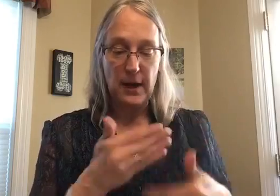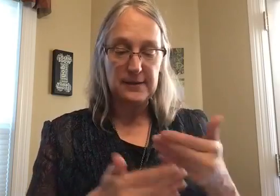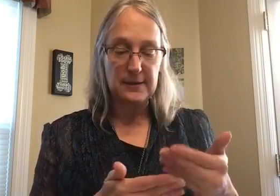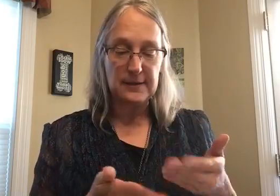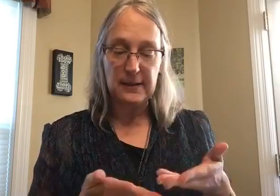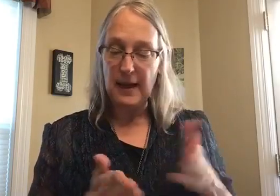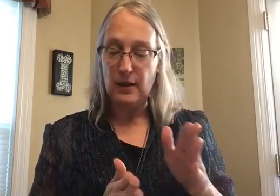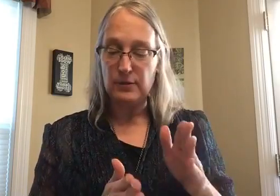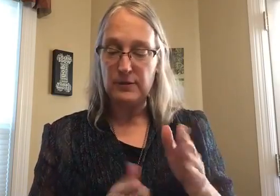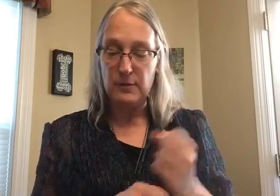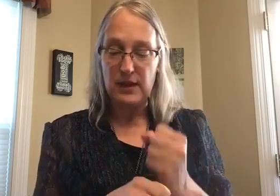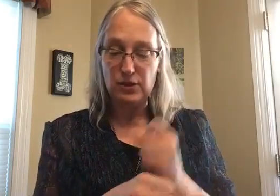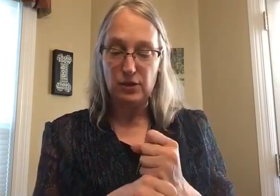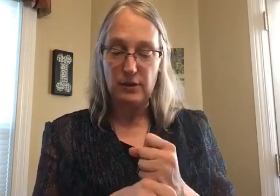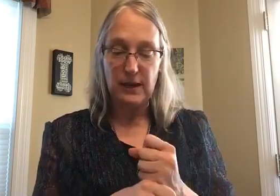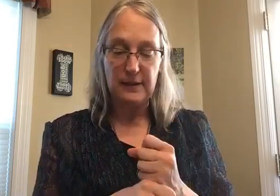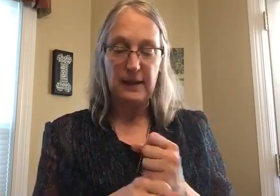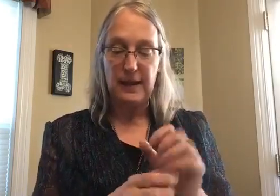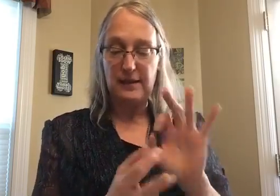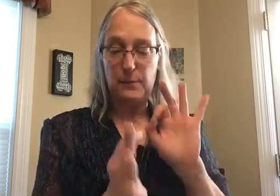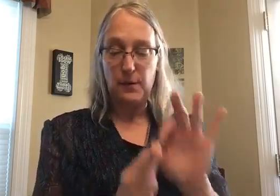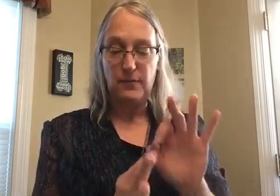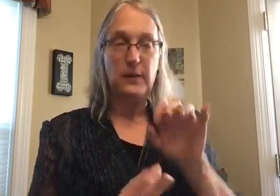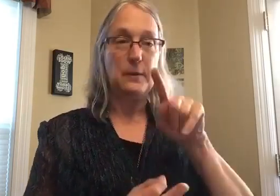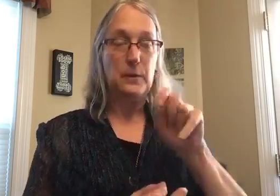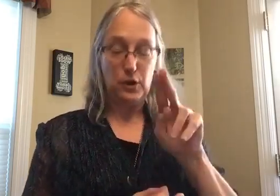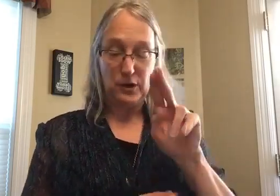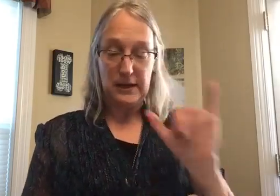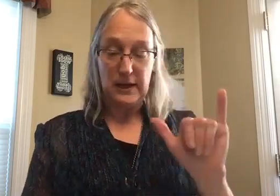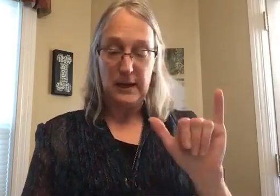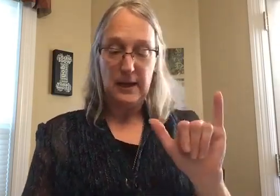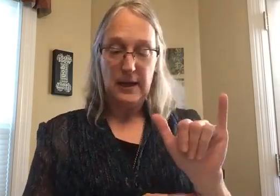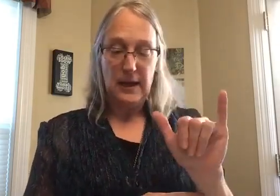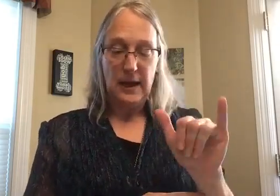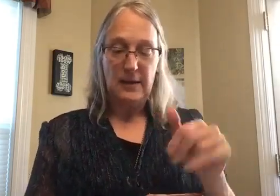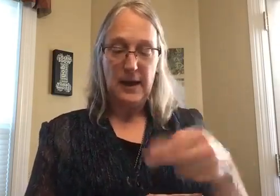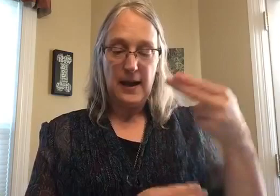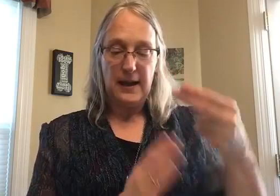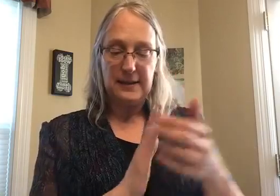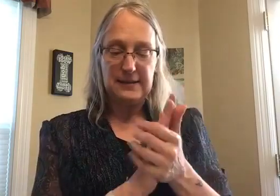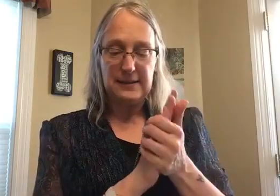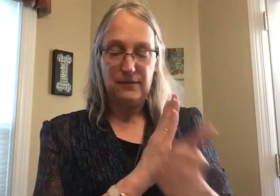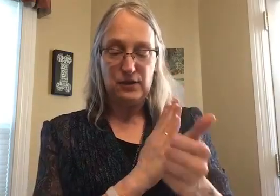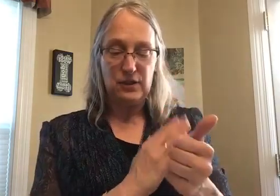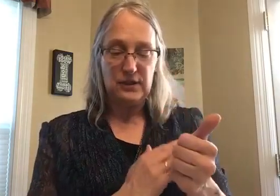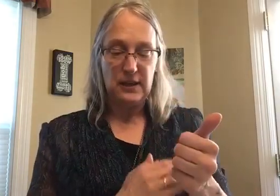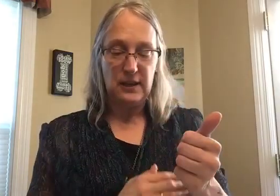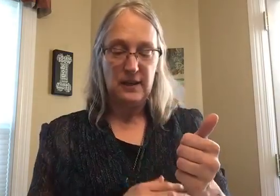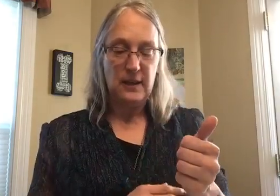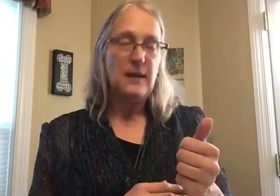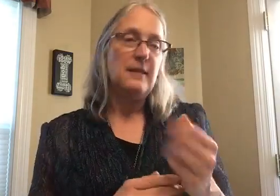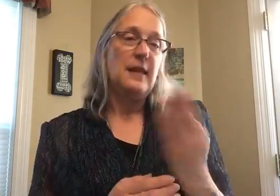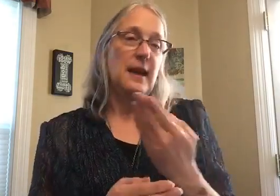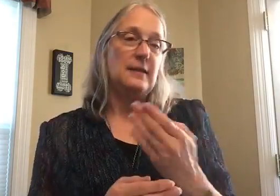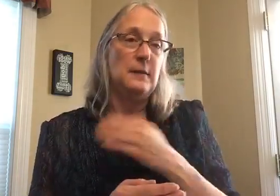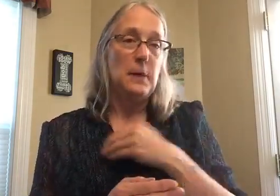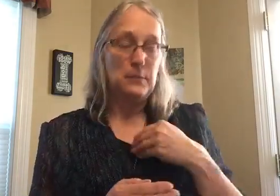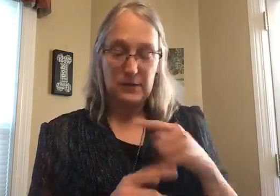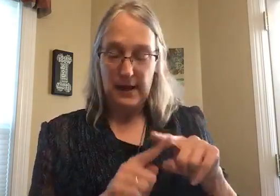process allows to make sure that they get the perfect purity and the highest efficiency that the members kind of